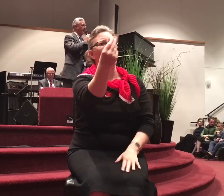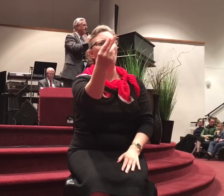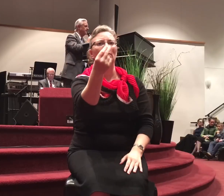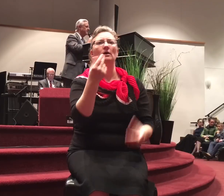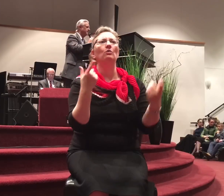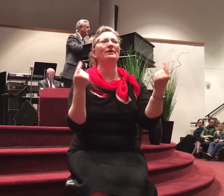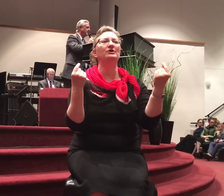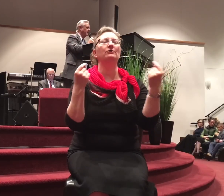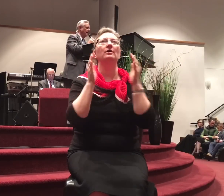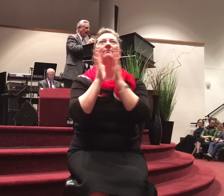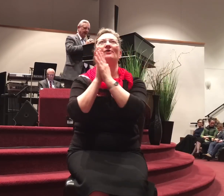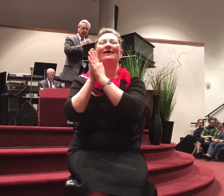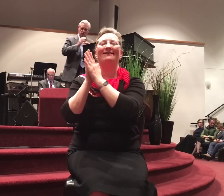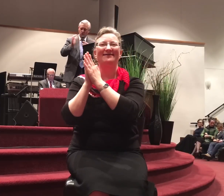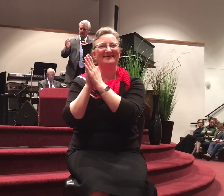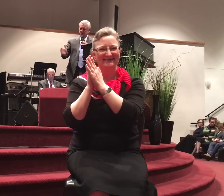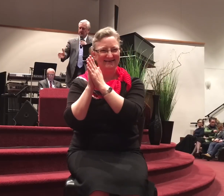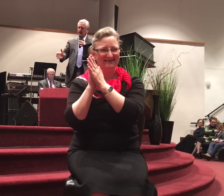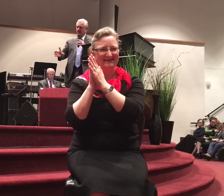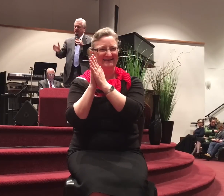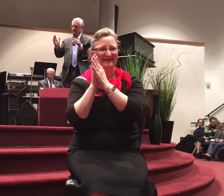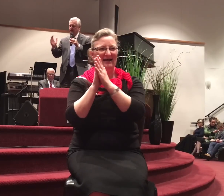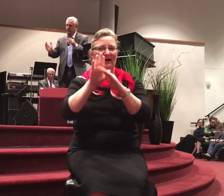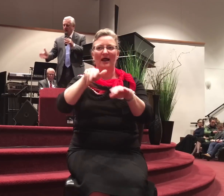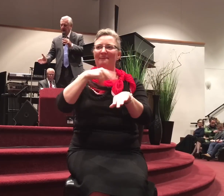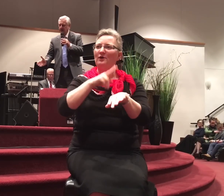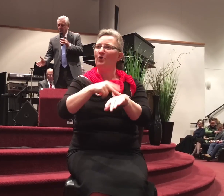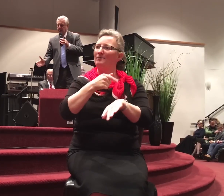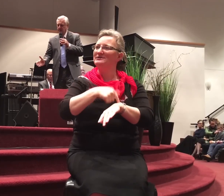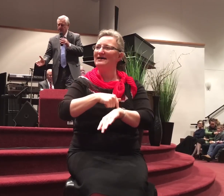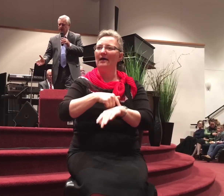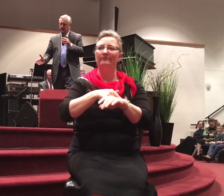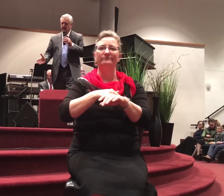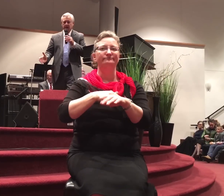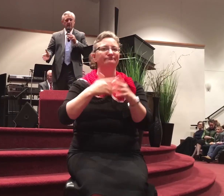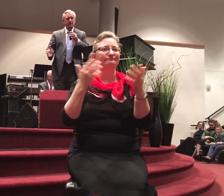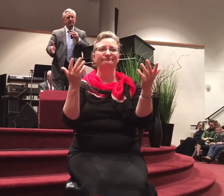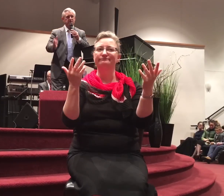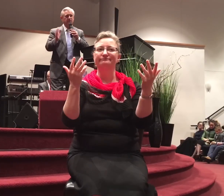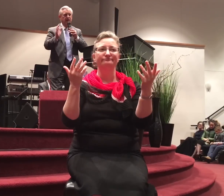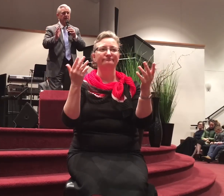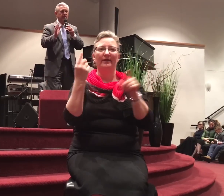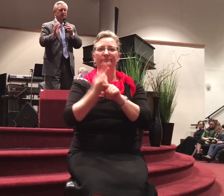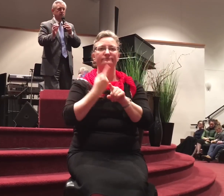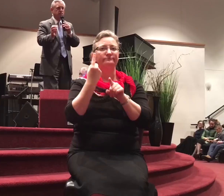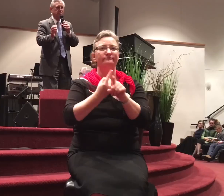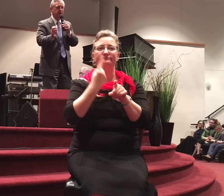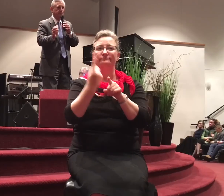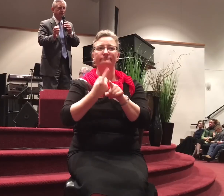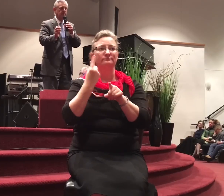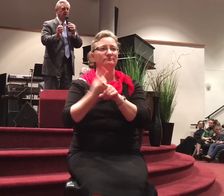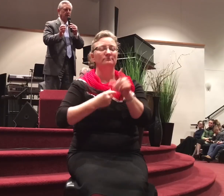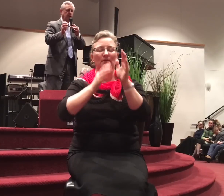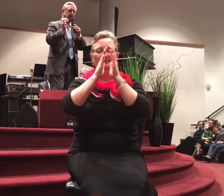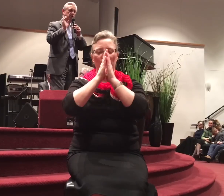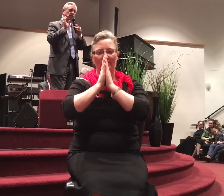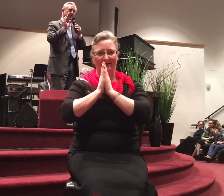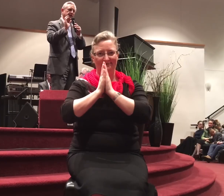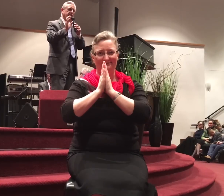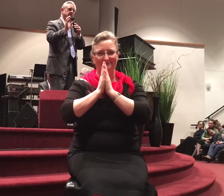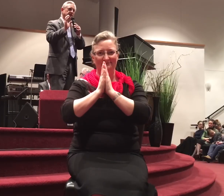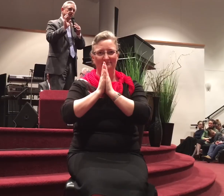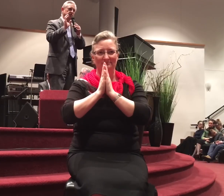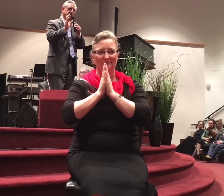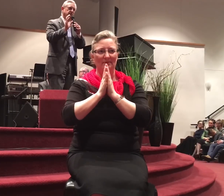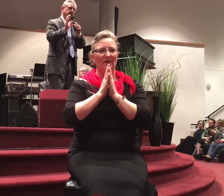He prayed. At the normal time, he prayed. Now, it's very interesting. He could